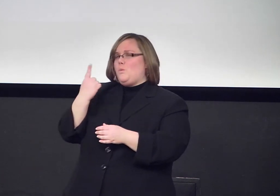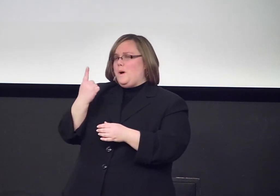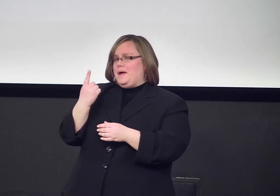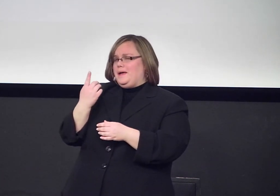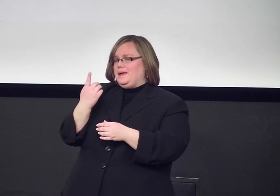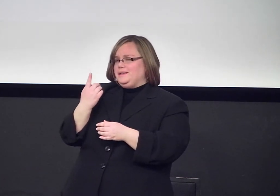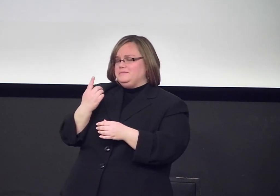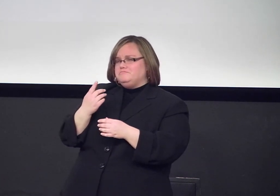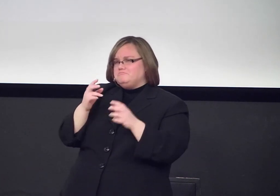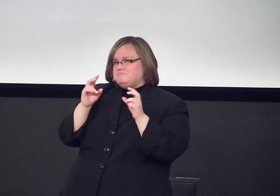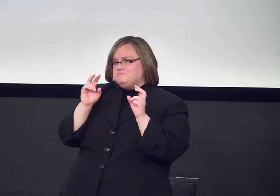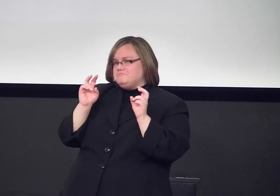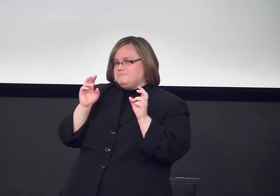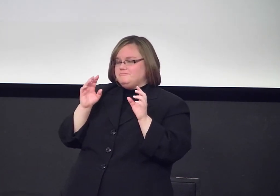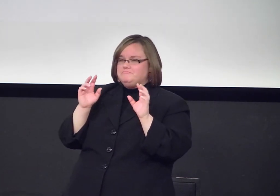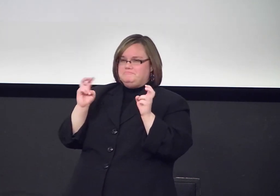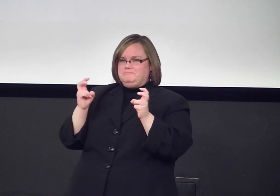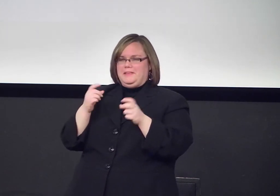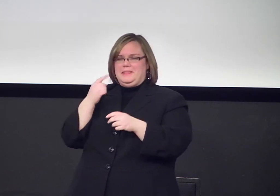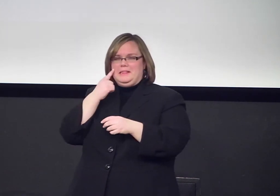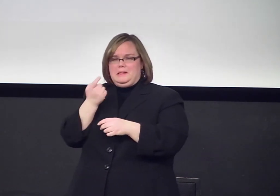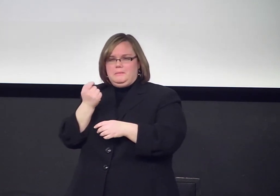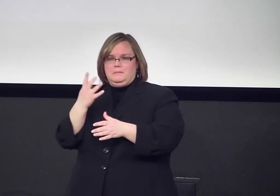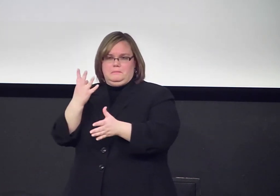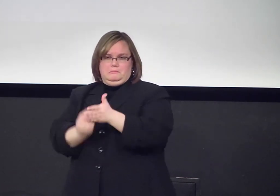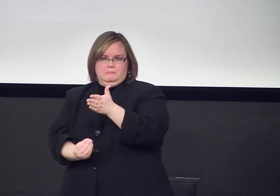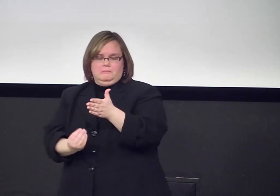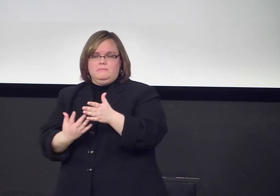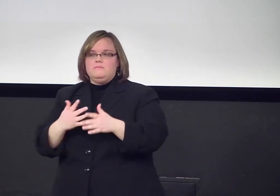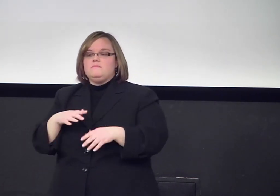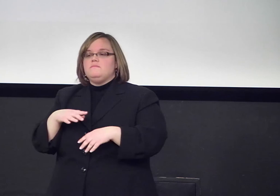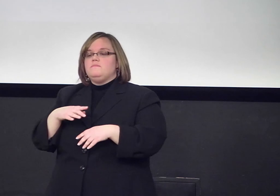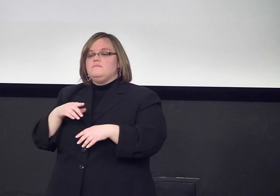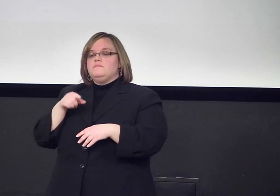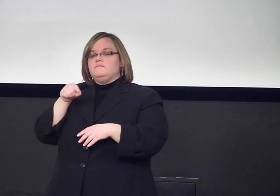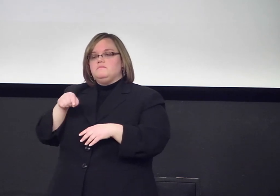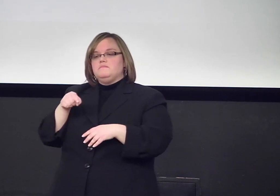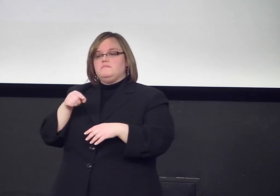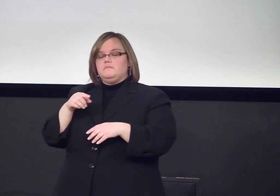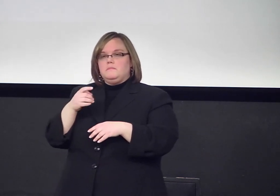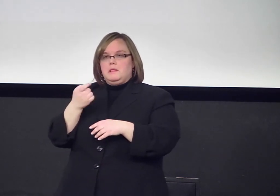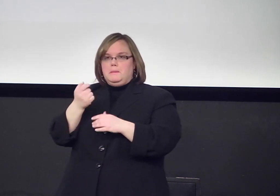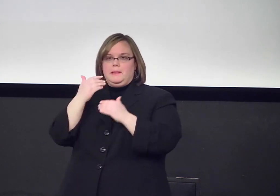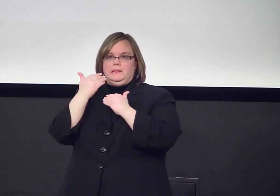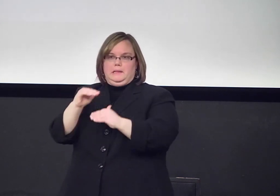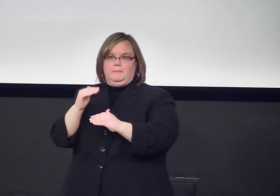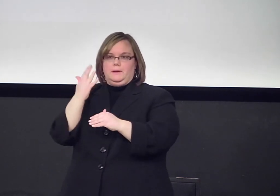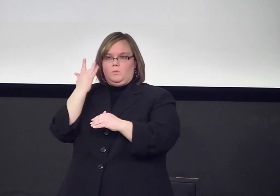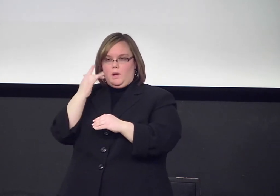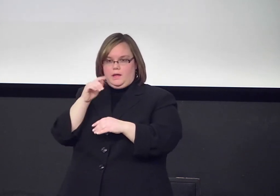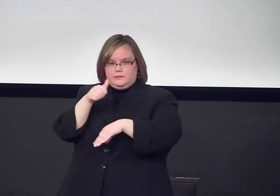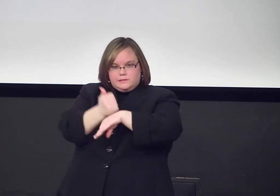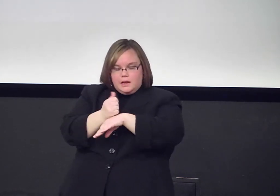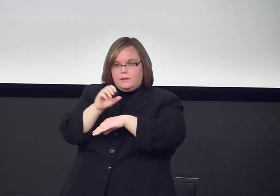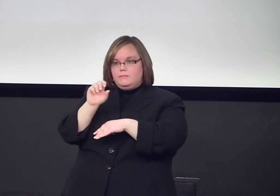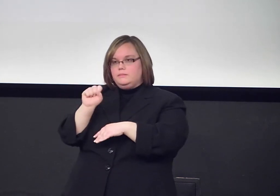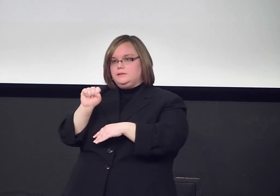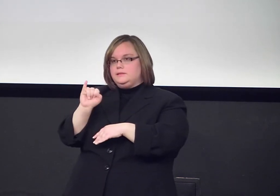publication so that we could make connections, we could provide best practices. I also think that there is